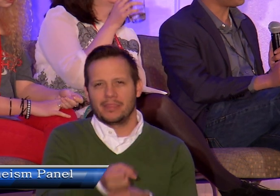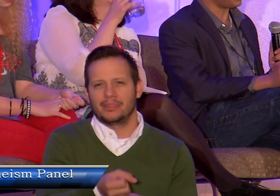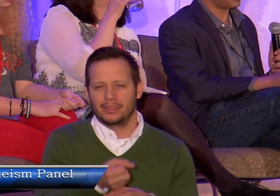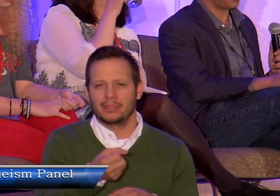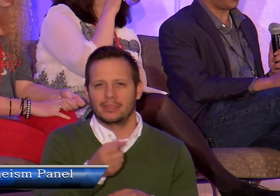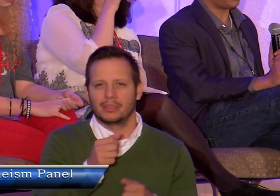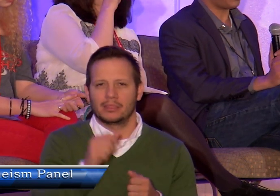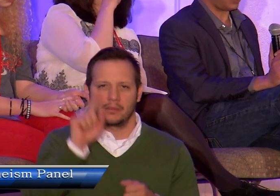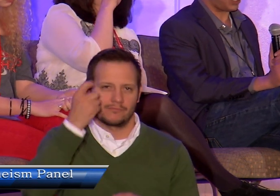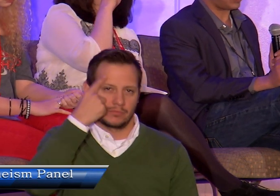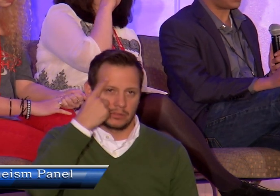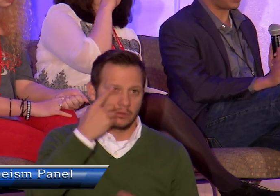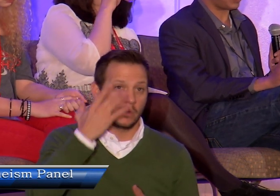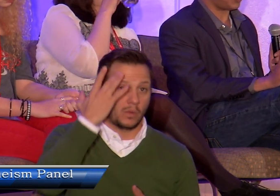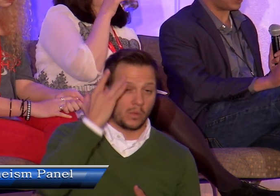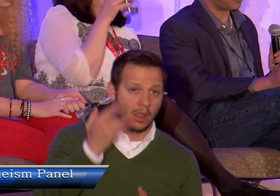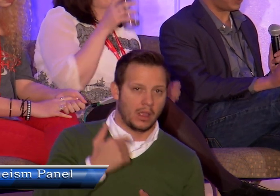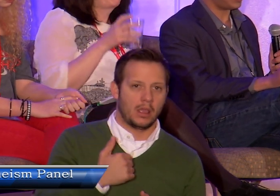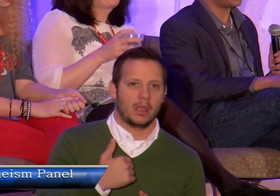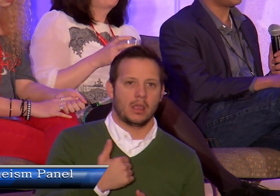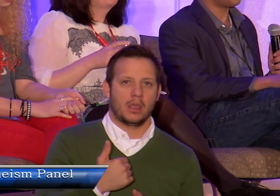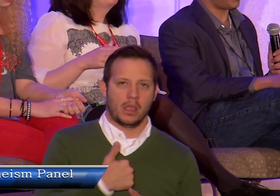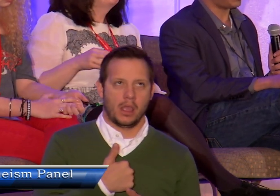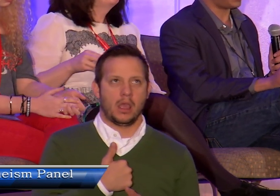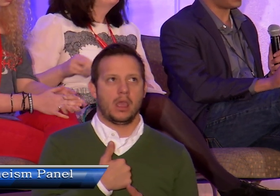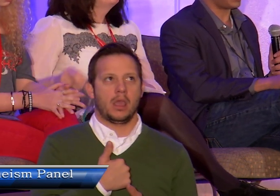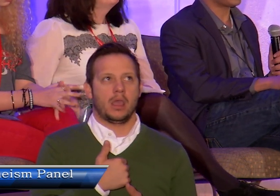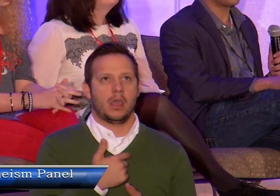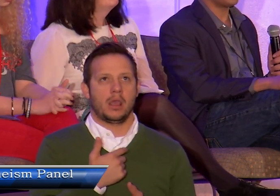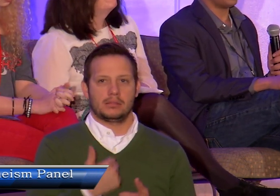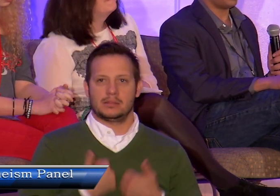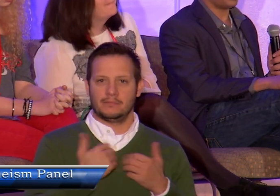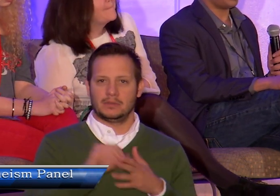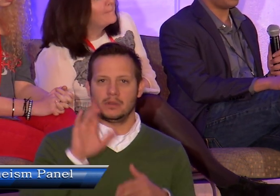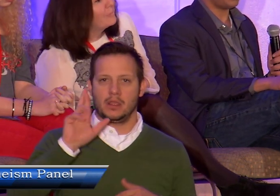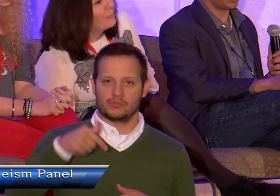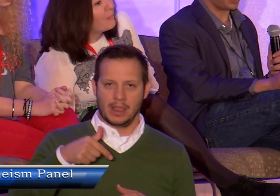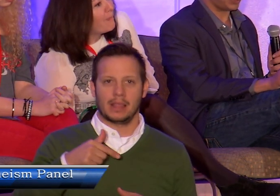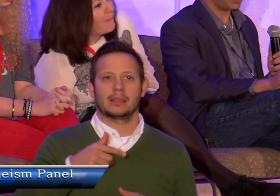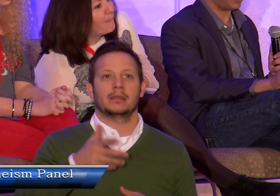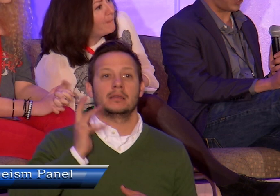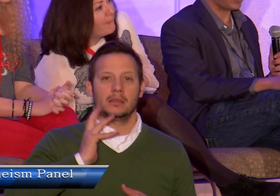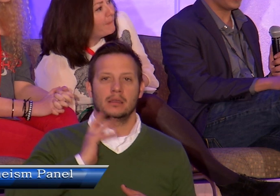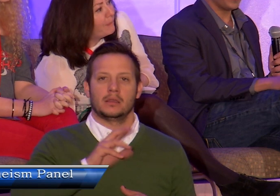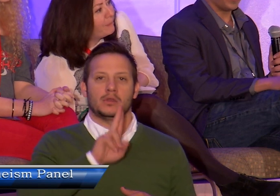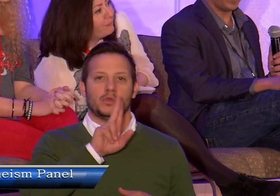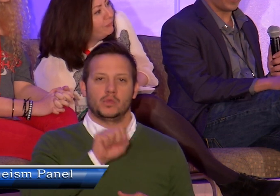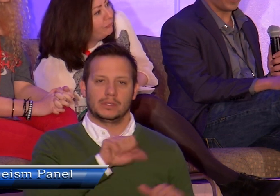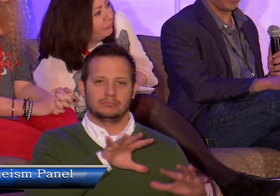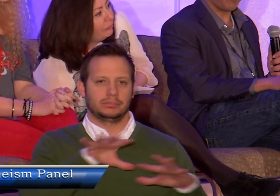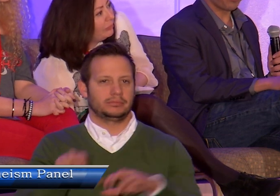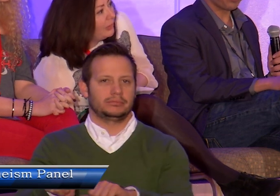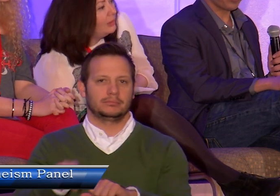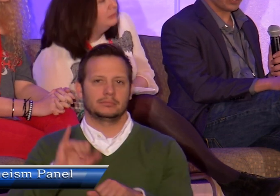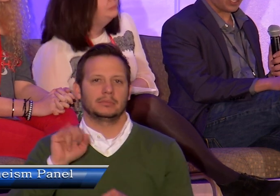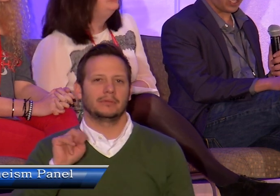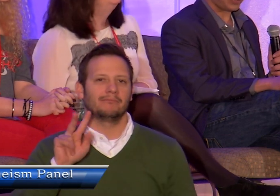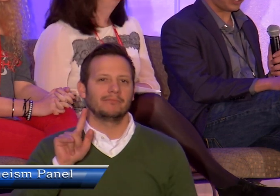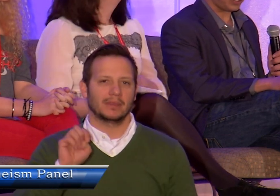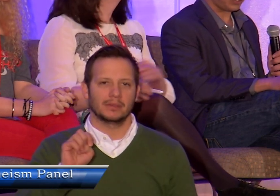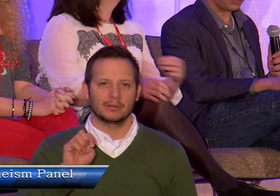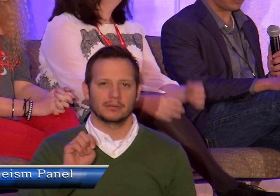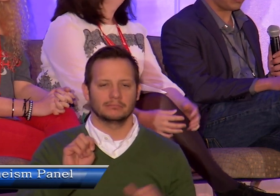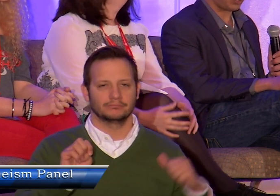I'm a result of a country that was invaded by the United States, namely Iraq.